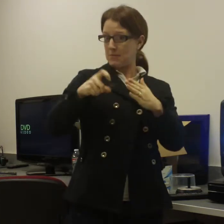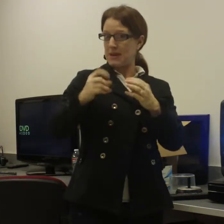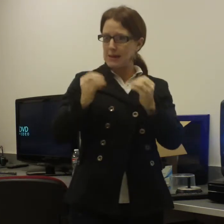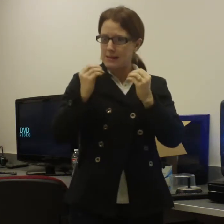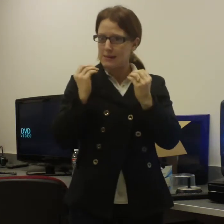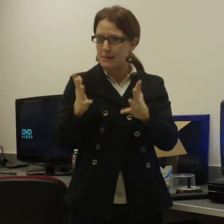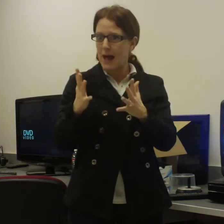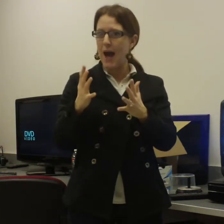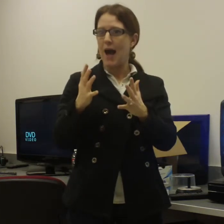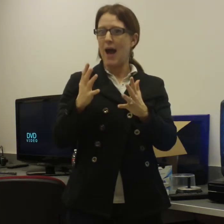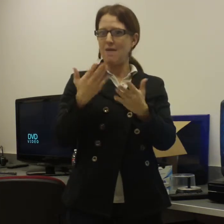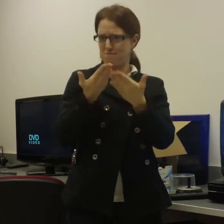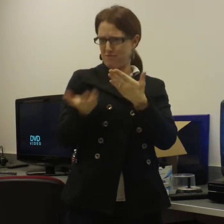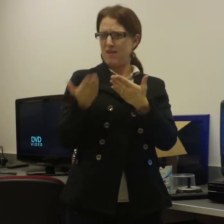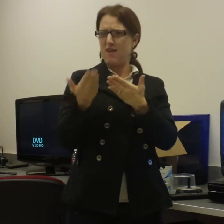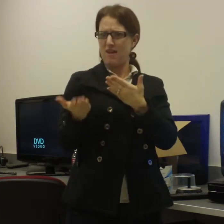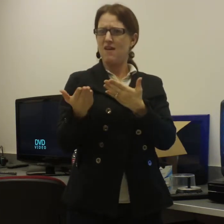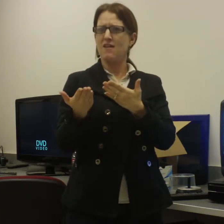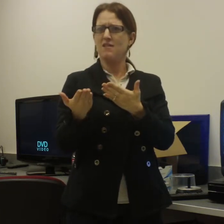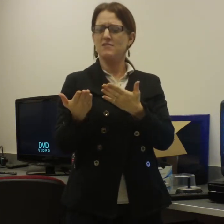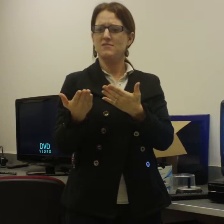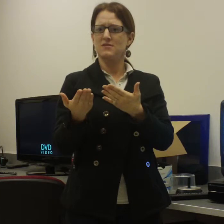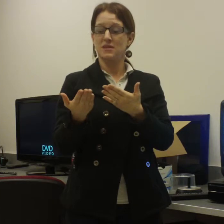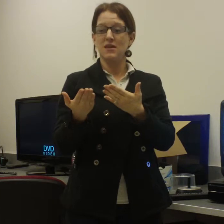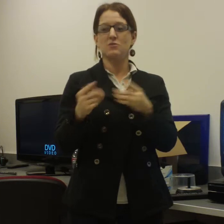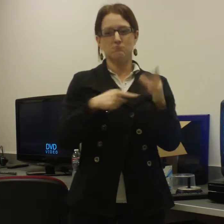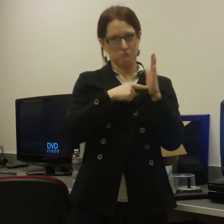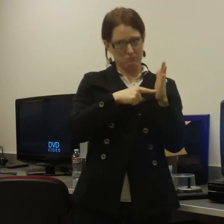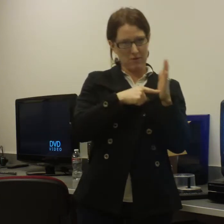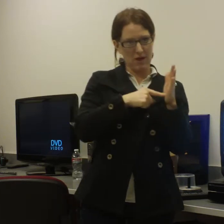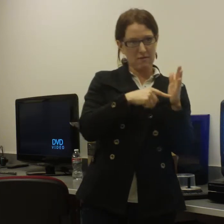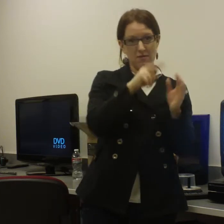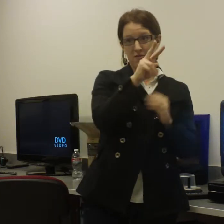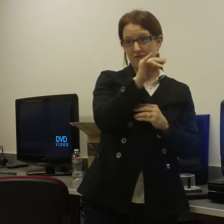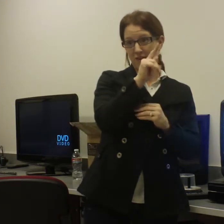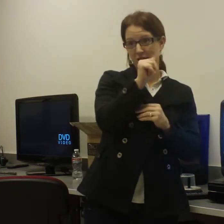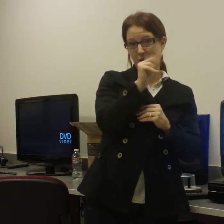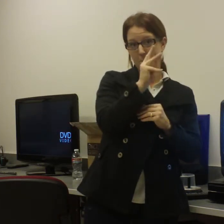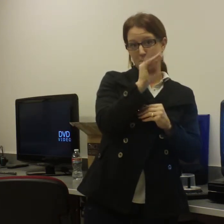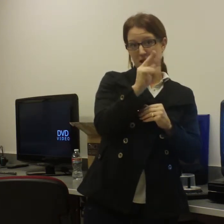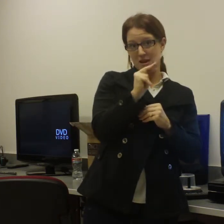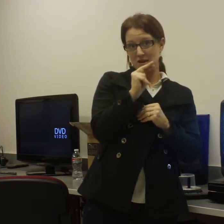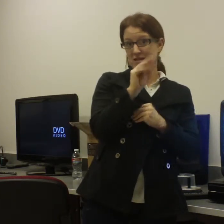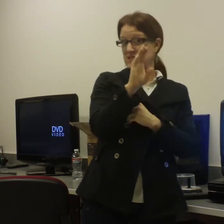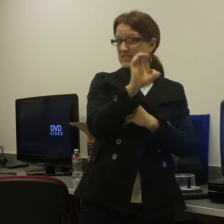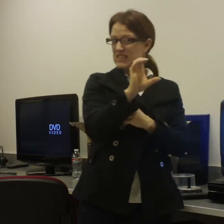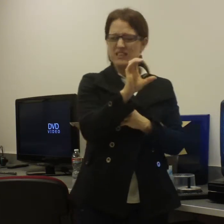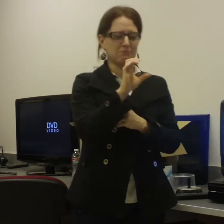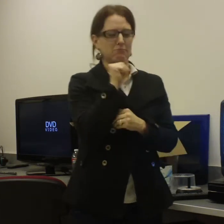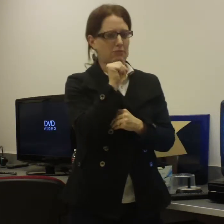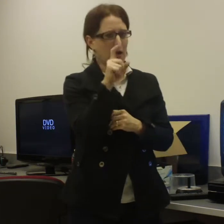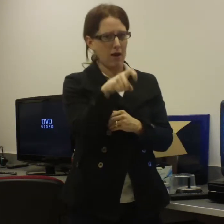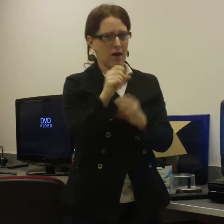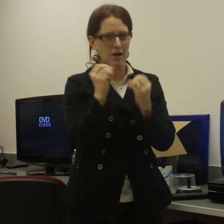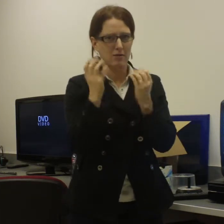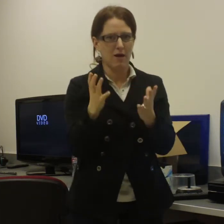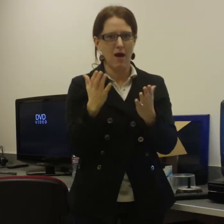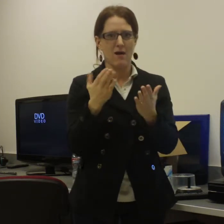example, the vitamin C experiment did not need a lot of equipment. It basically needed 6 test tubes,